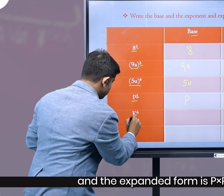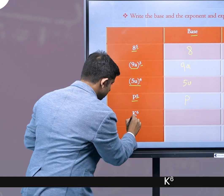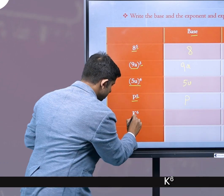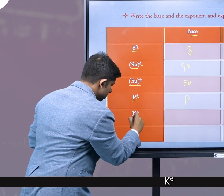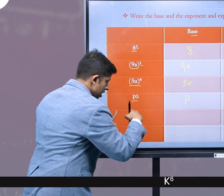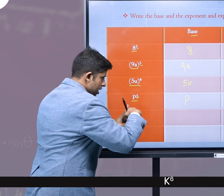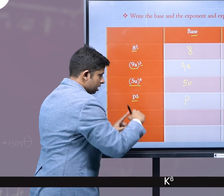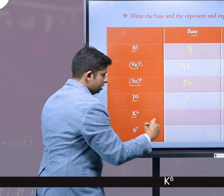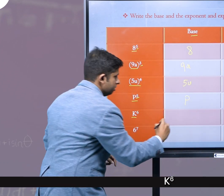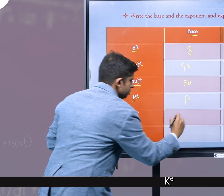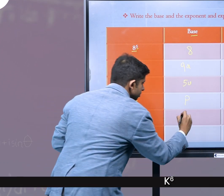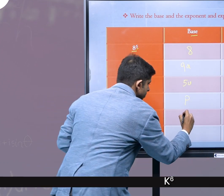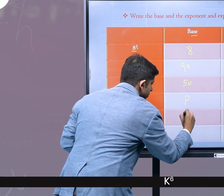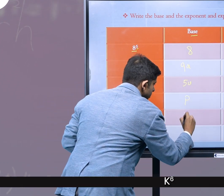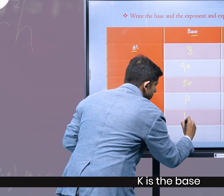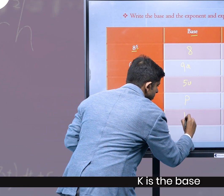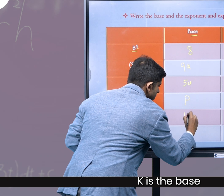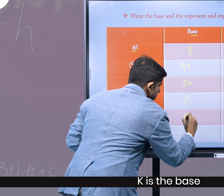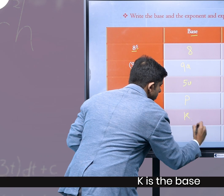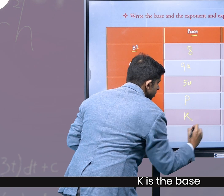K to the power of 6. K is the base